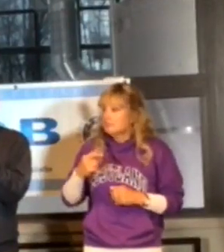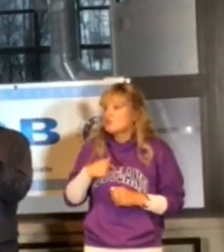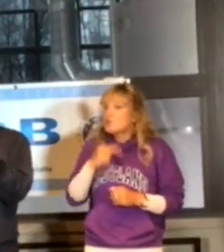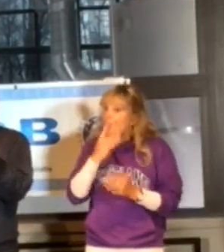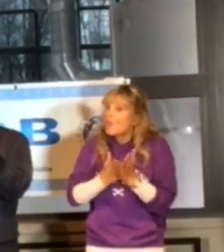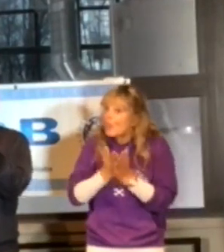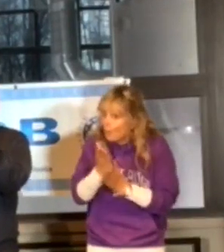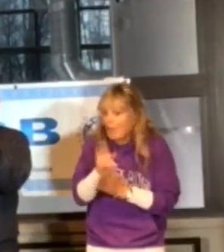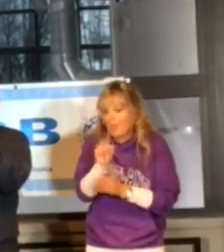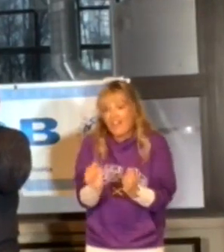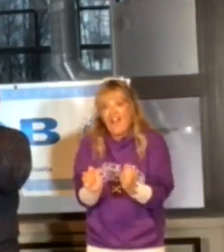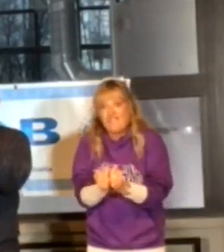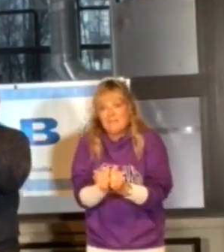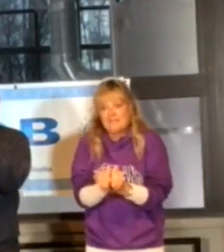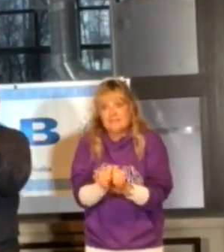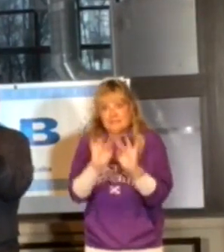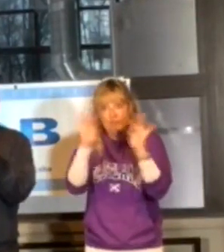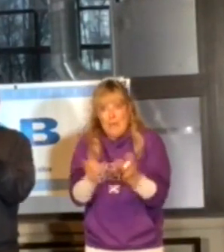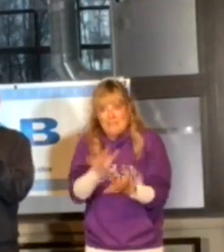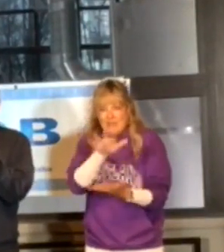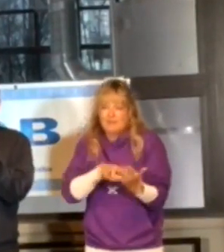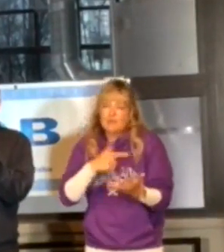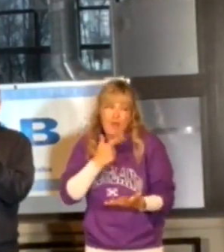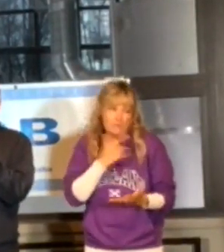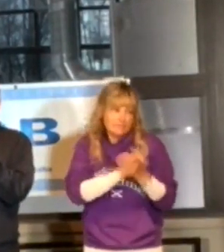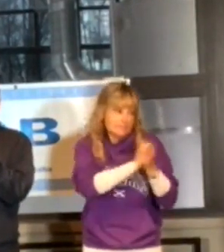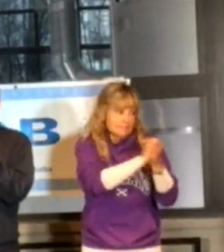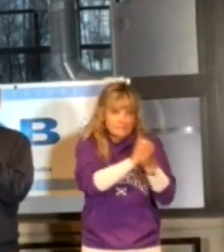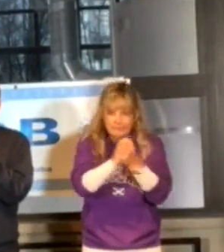the covenant. So I would urge you all, please,